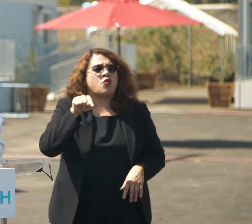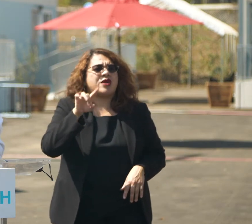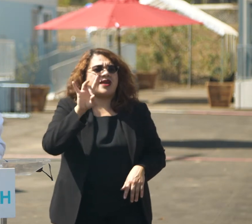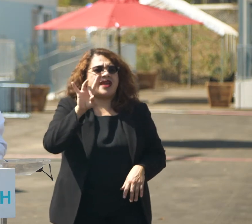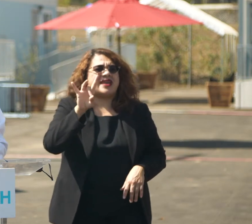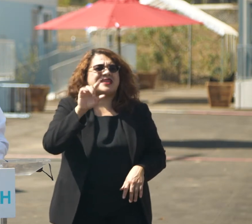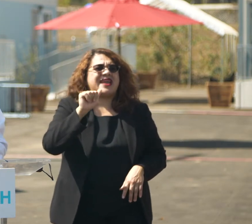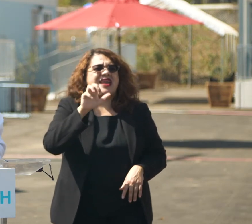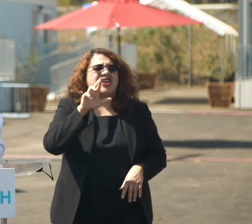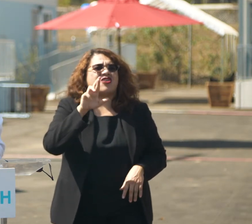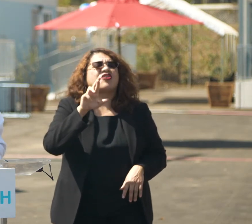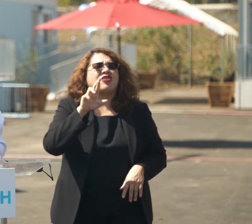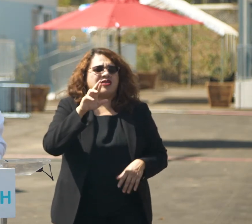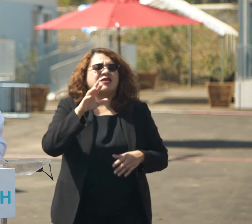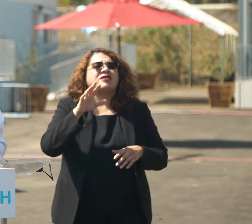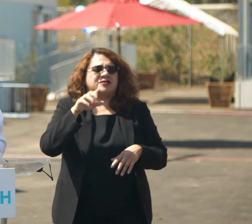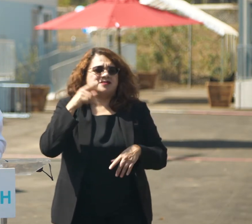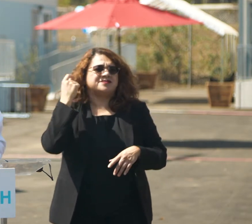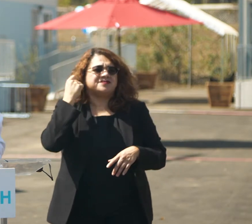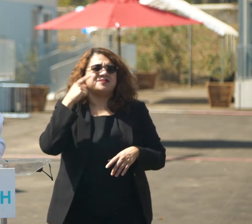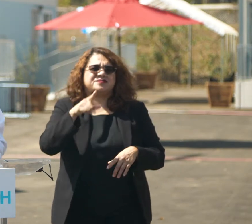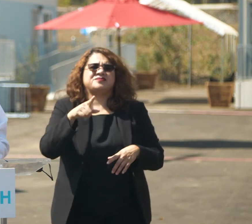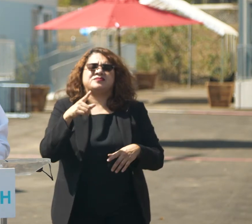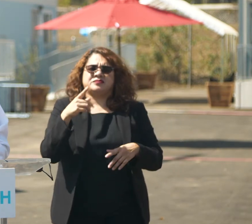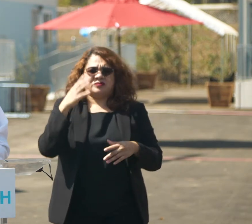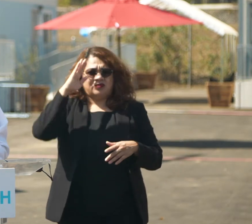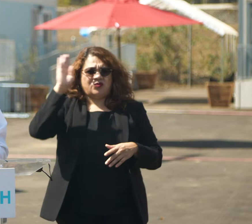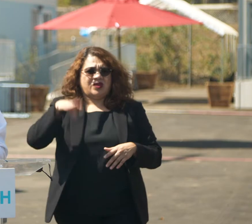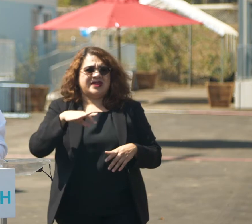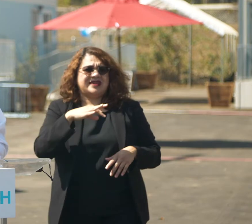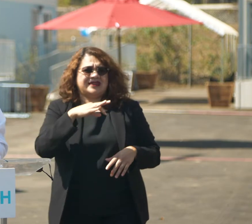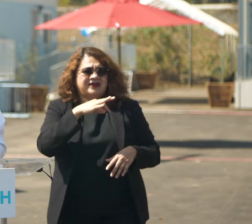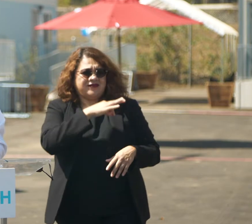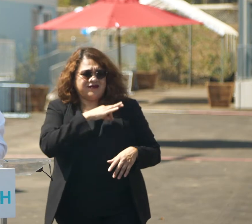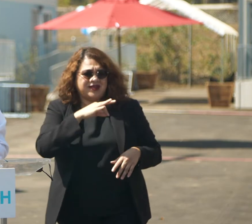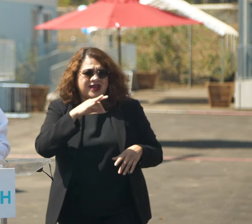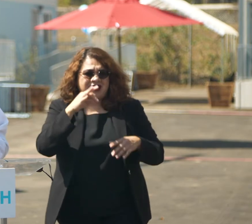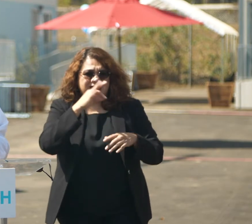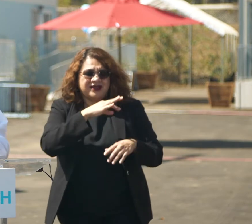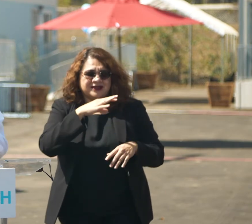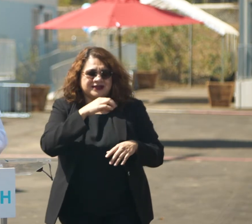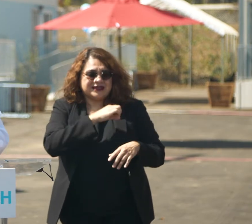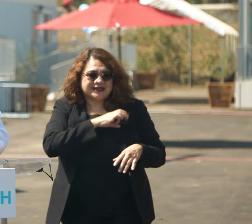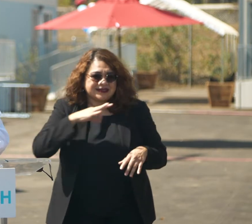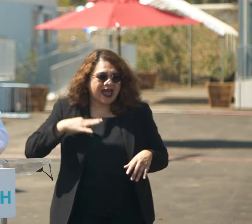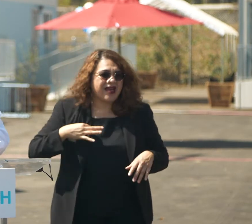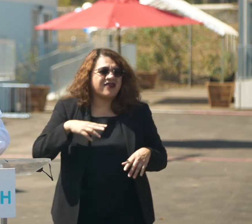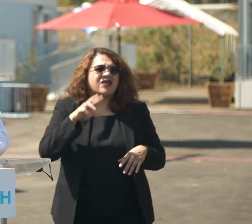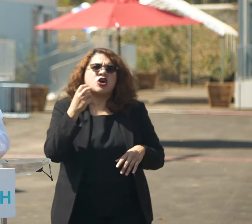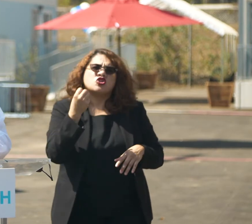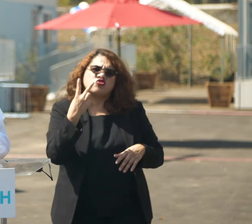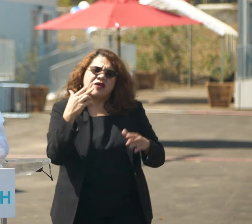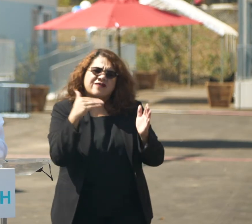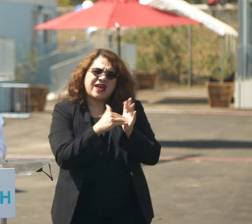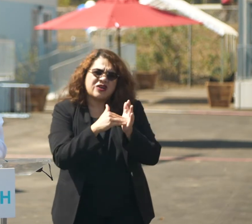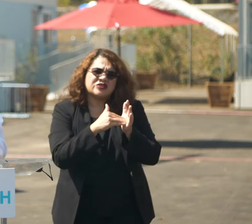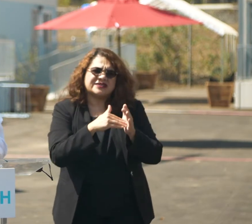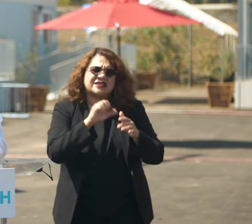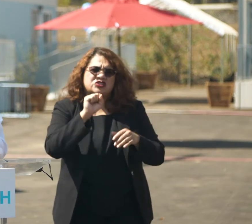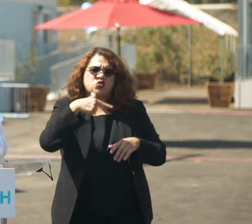made possible due to staff's innovative use of 12,000 square feet of pre-constructed